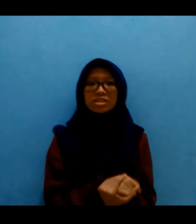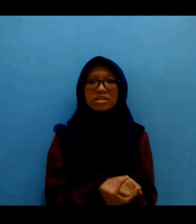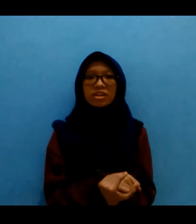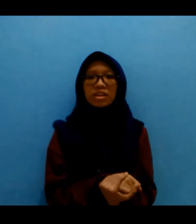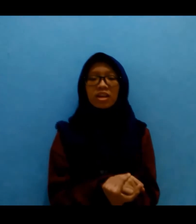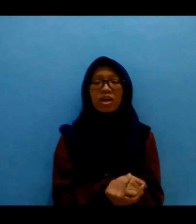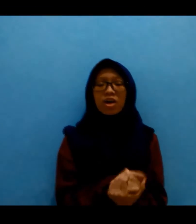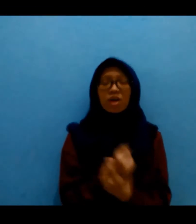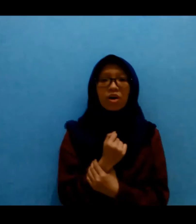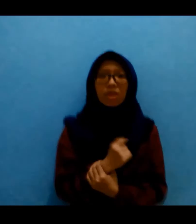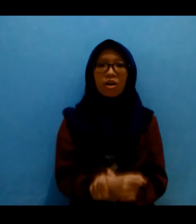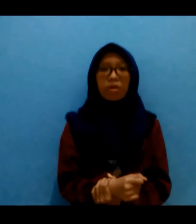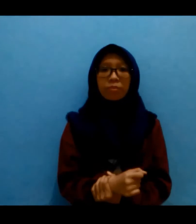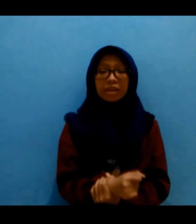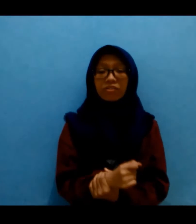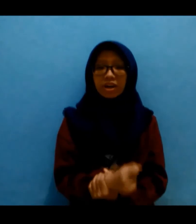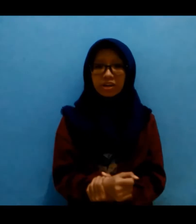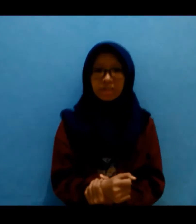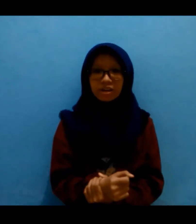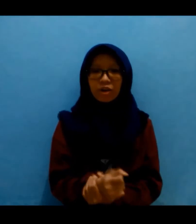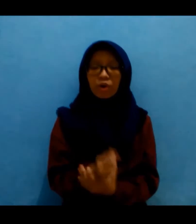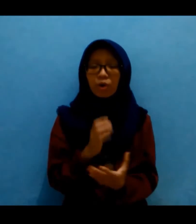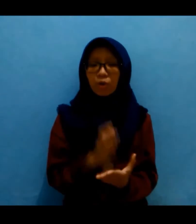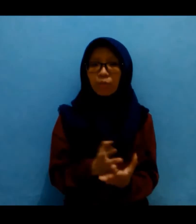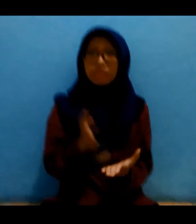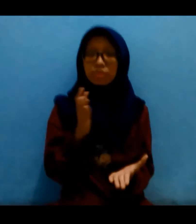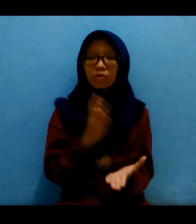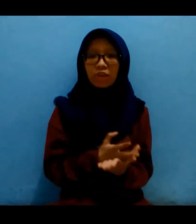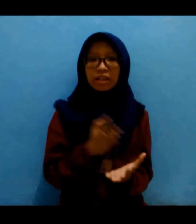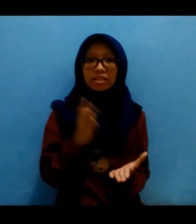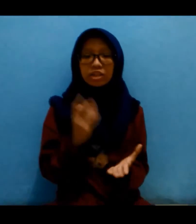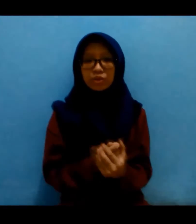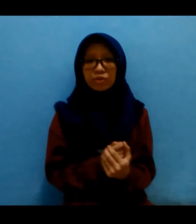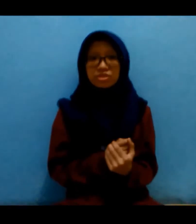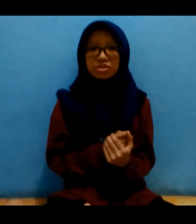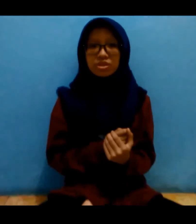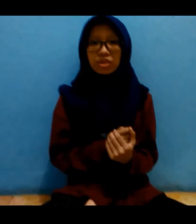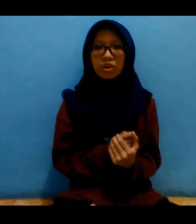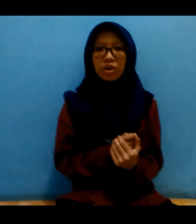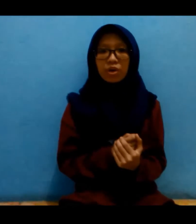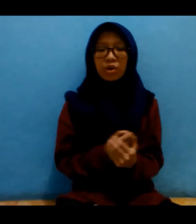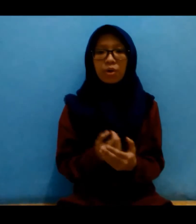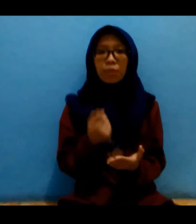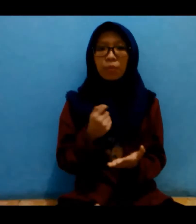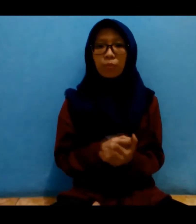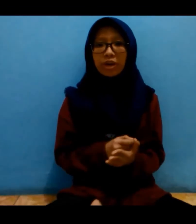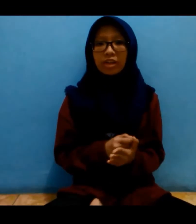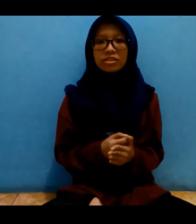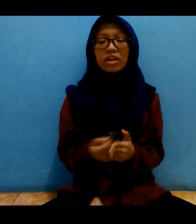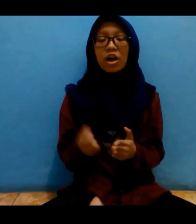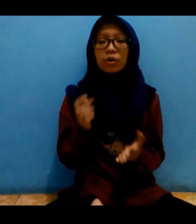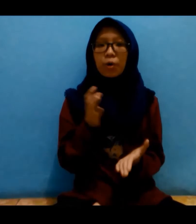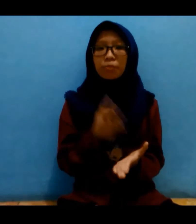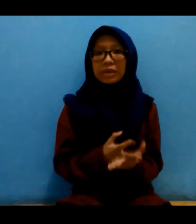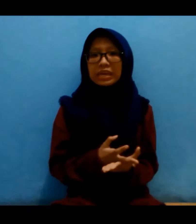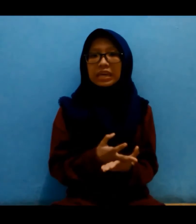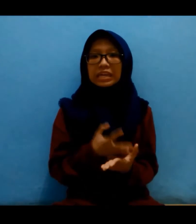Because many writers always write the news with copying